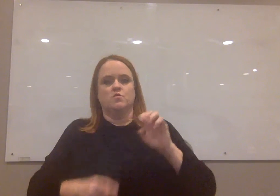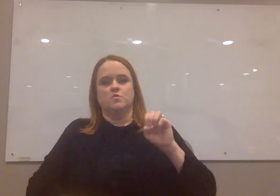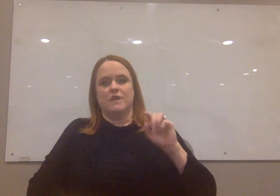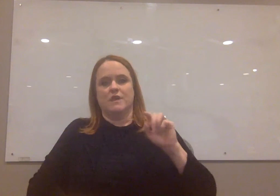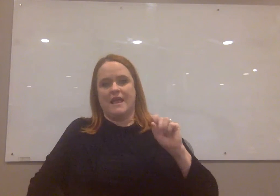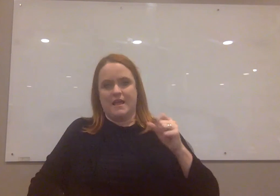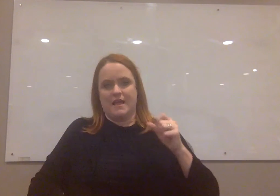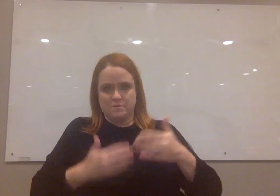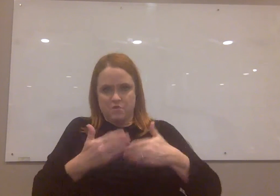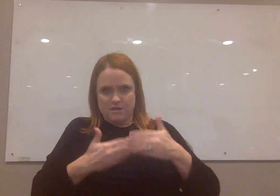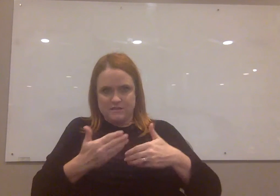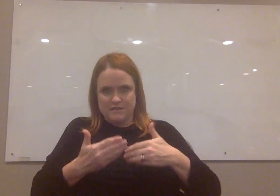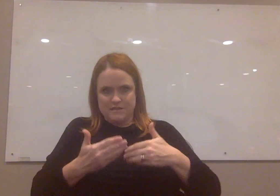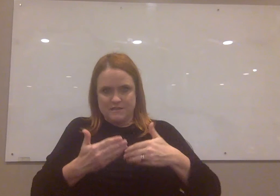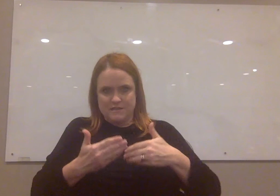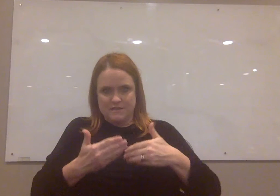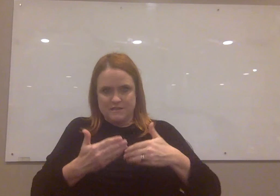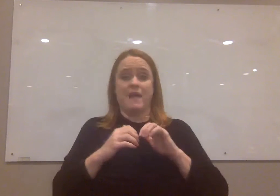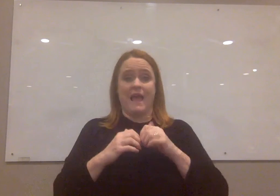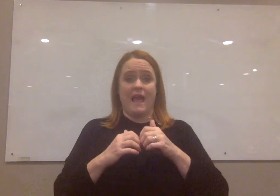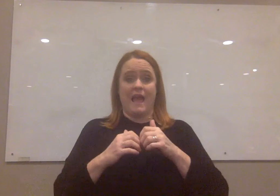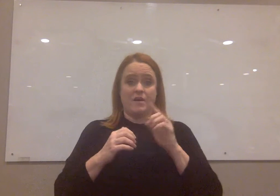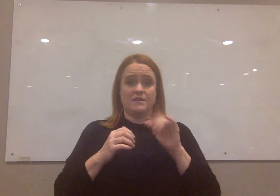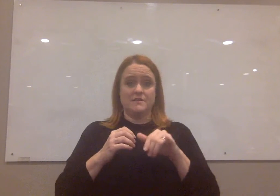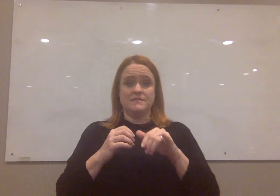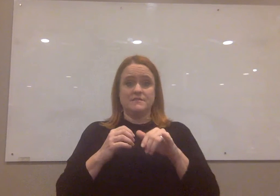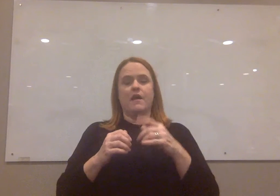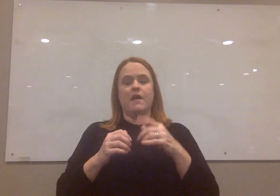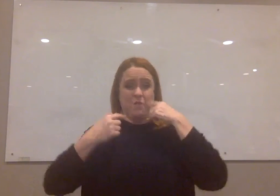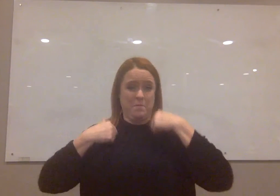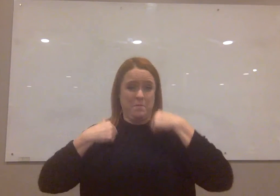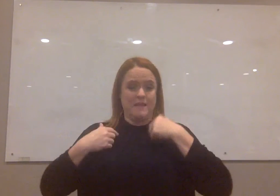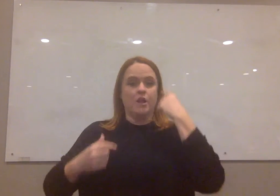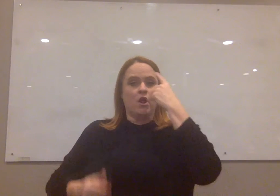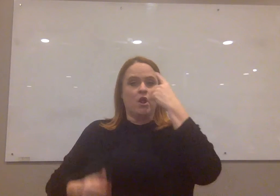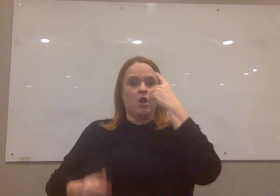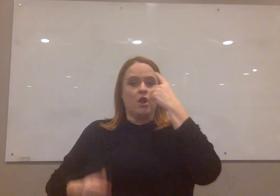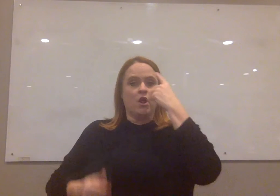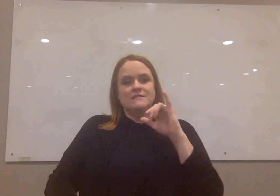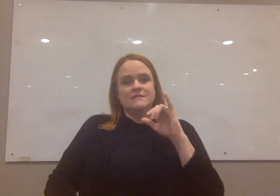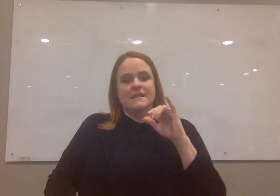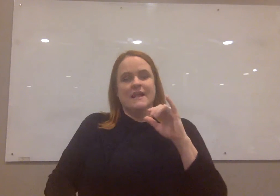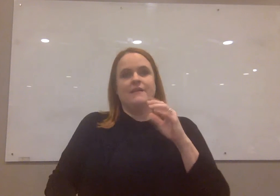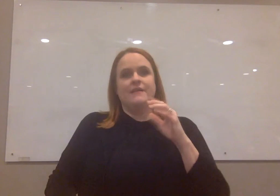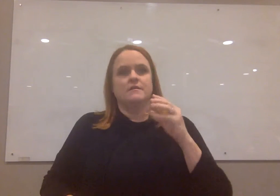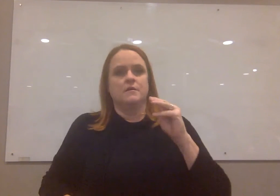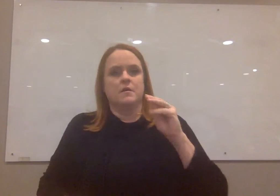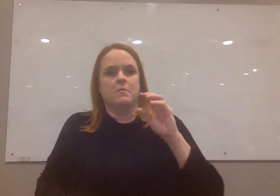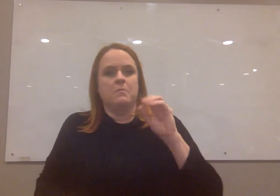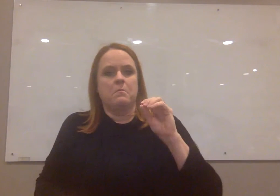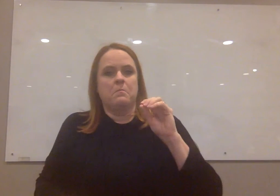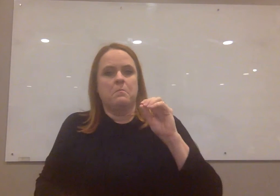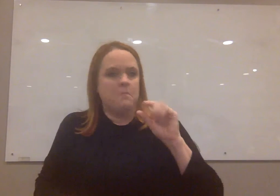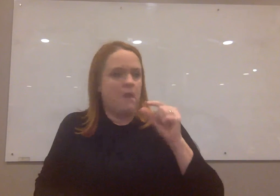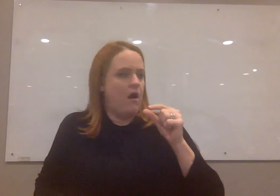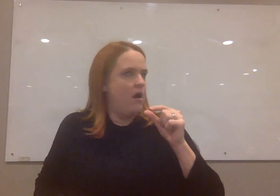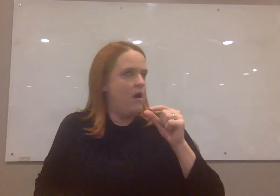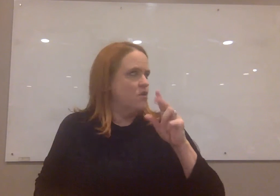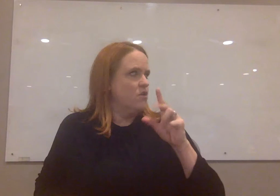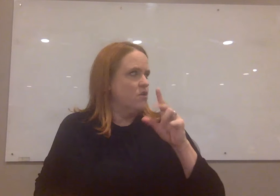does that is to me, it actually looks like kind of a precursor to Mongo queries. So if you look at like